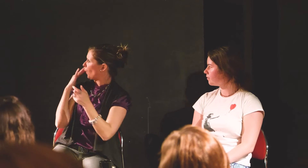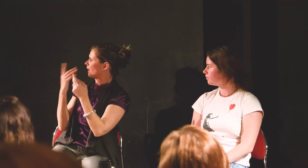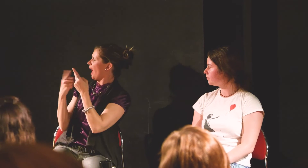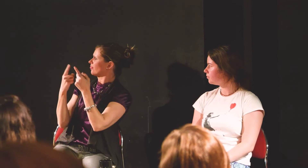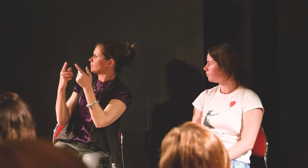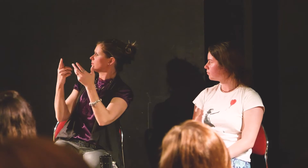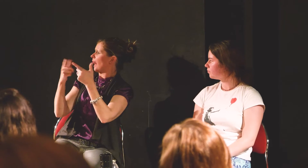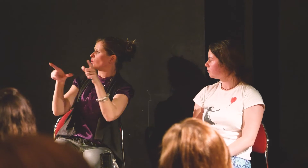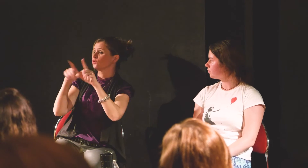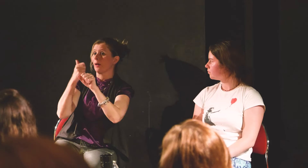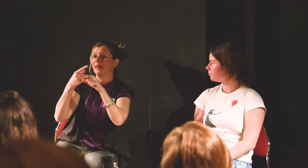Probably no different to other languages.